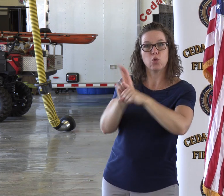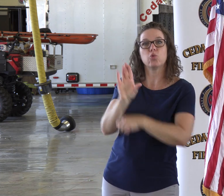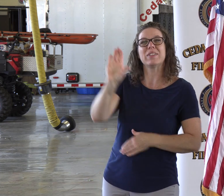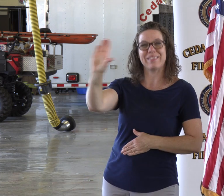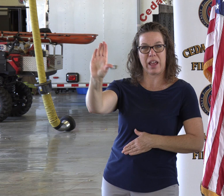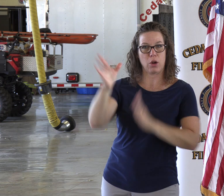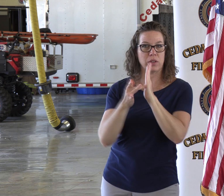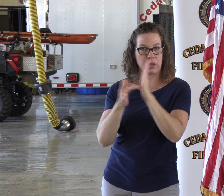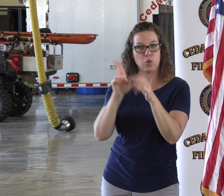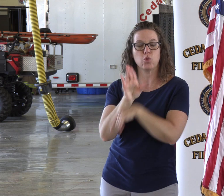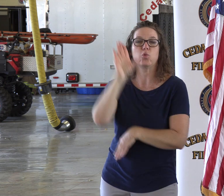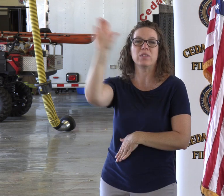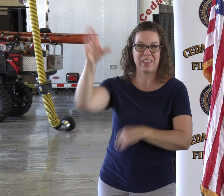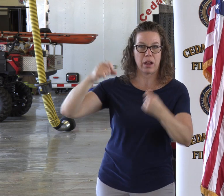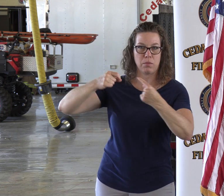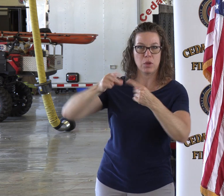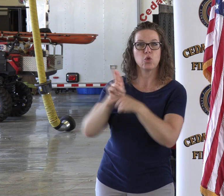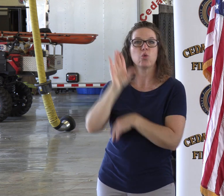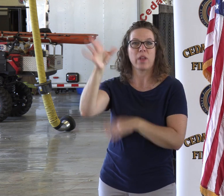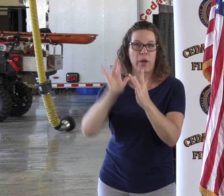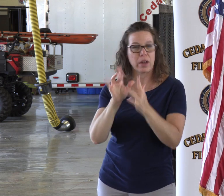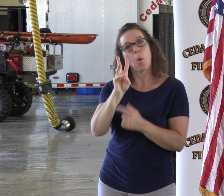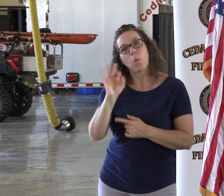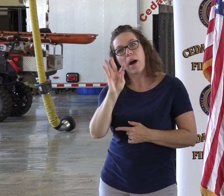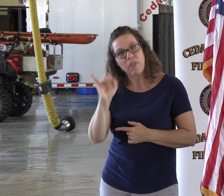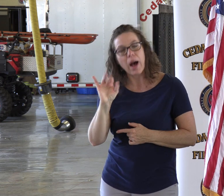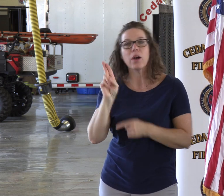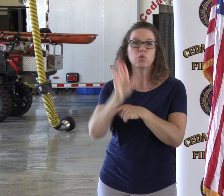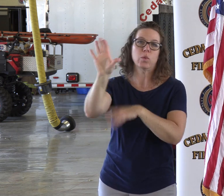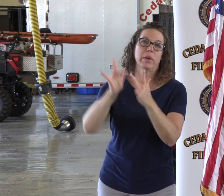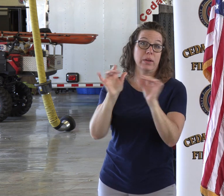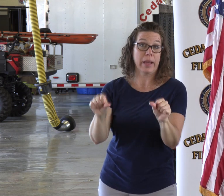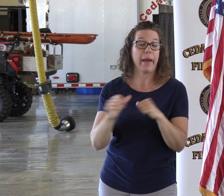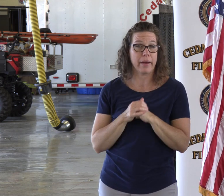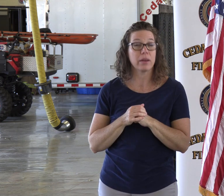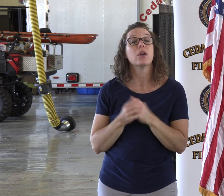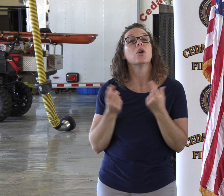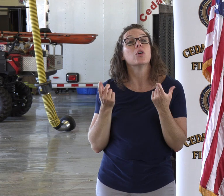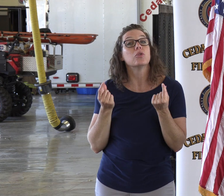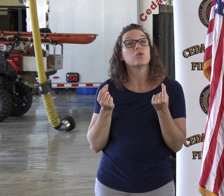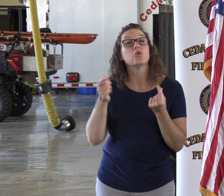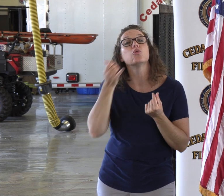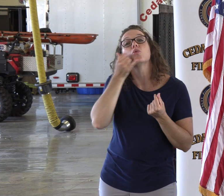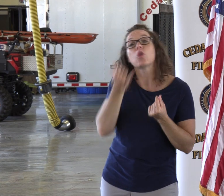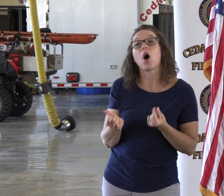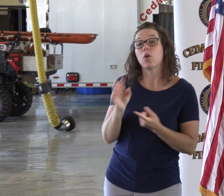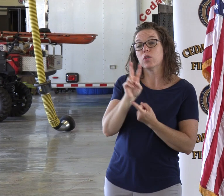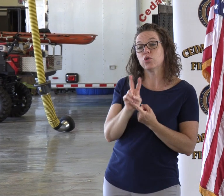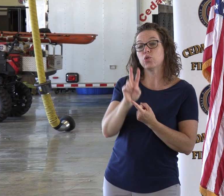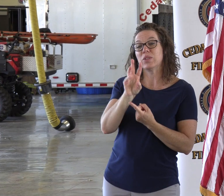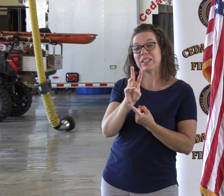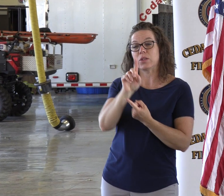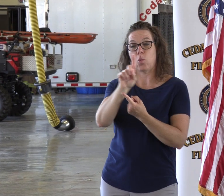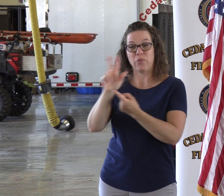the technology at the library if you want to use Wi-Fi and the internet. And you dial 261-READ in order